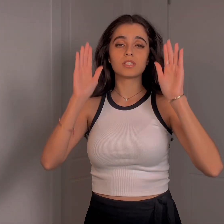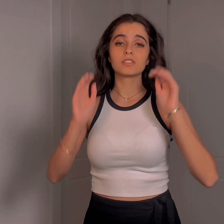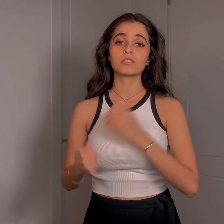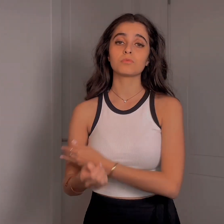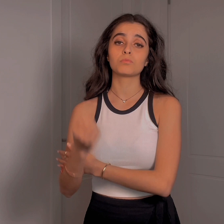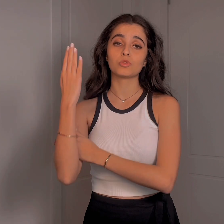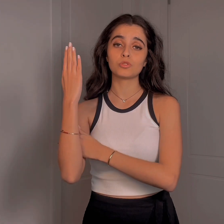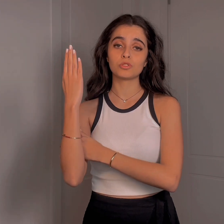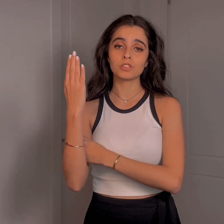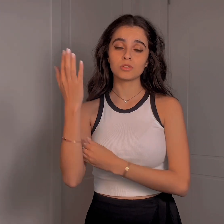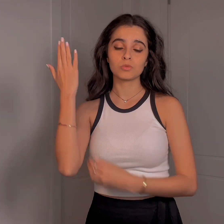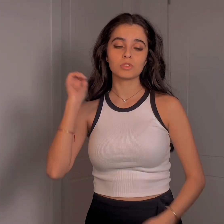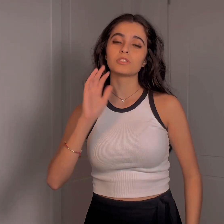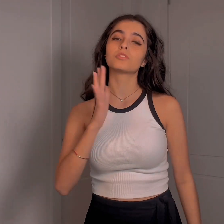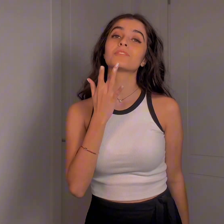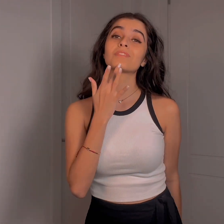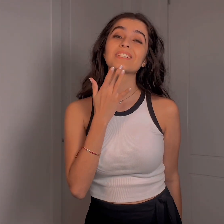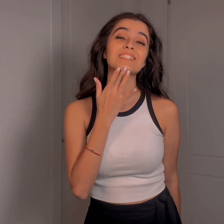Sunday mornings were your